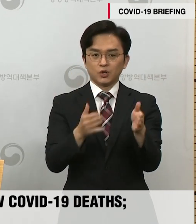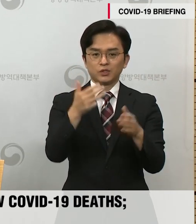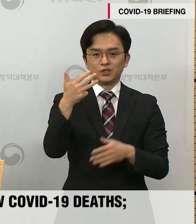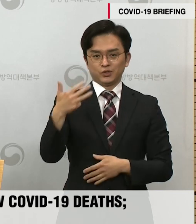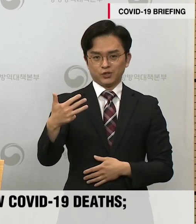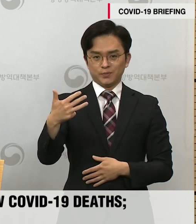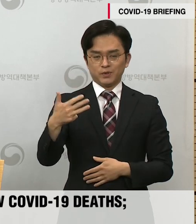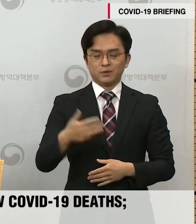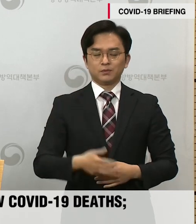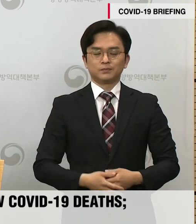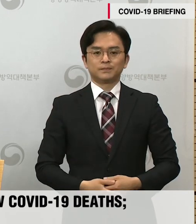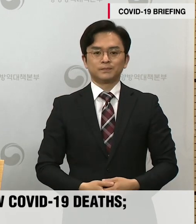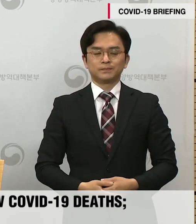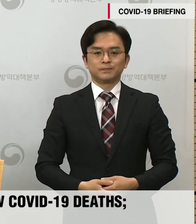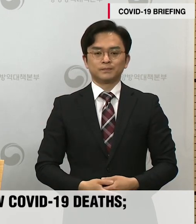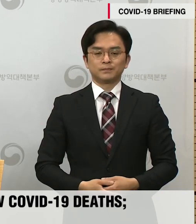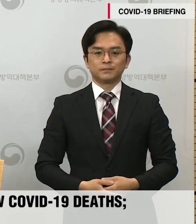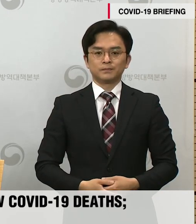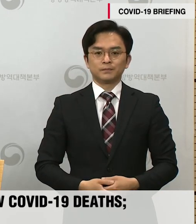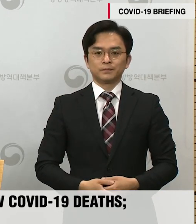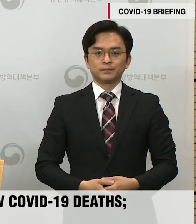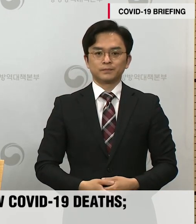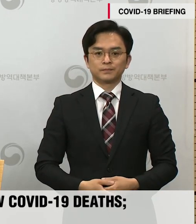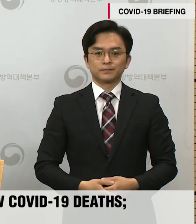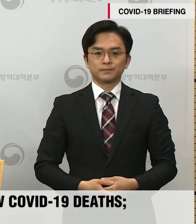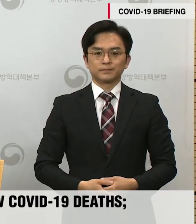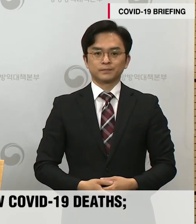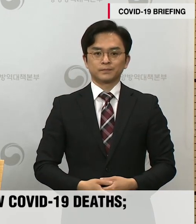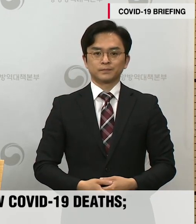12, in Gyeonggi there were 8.